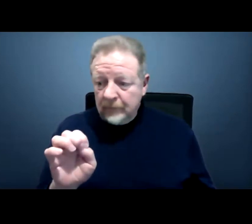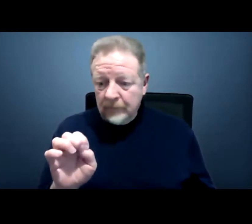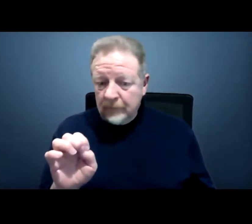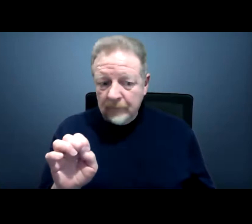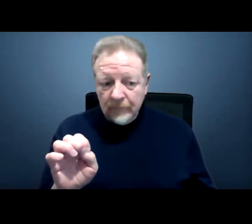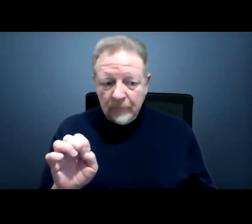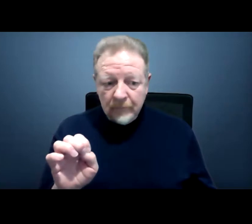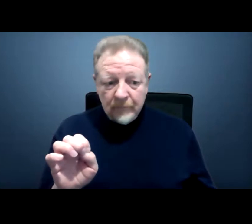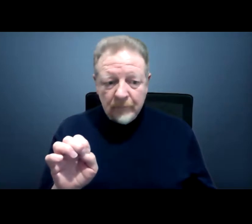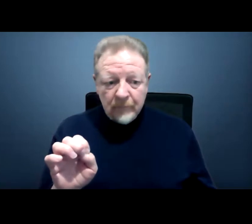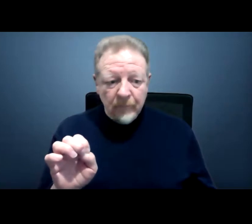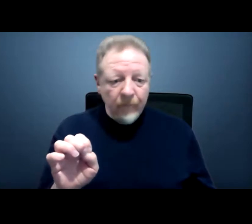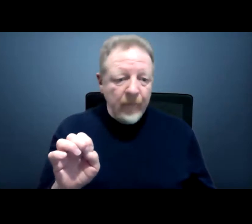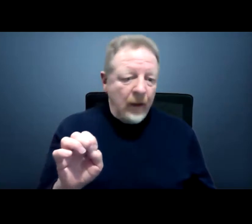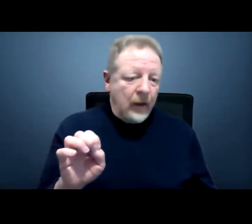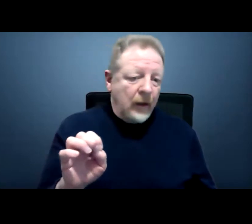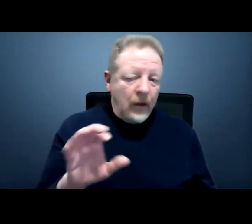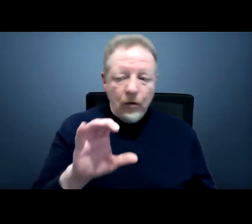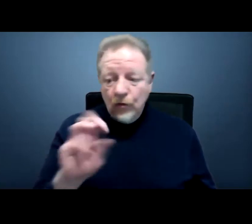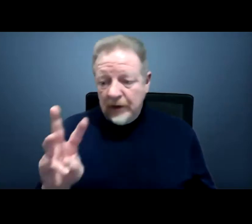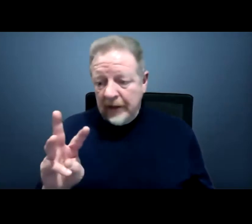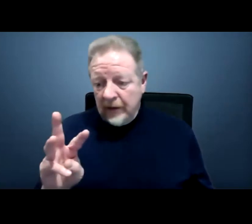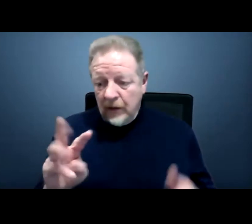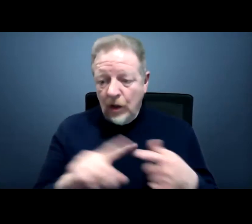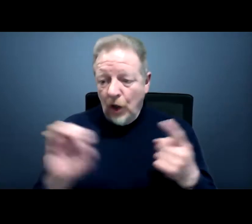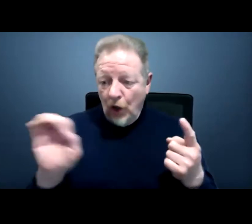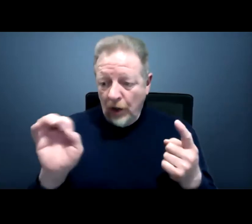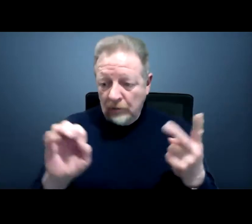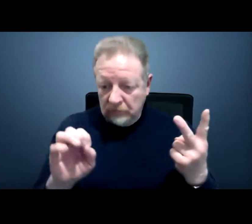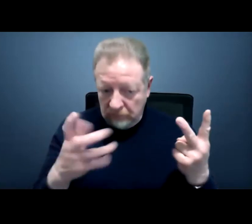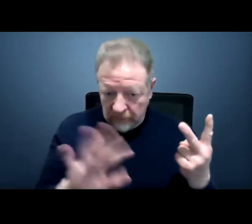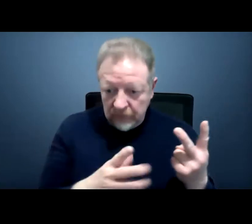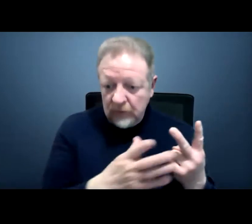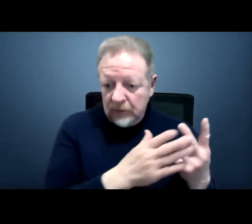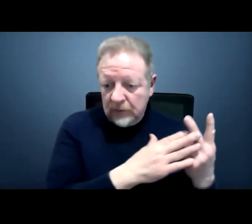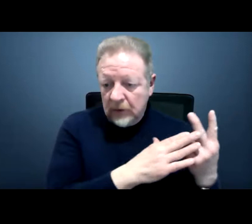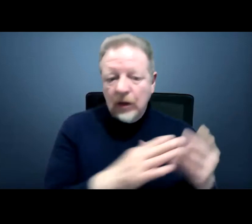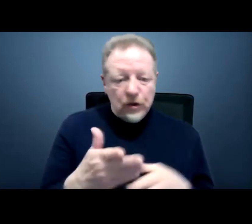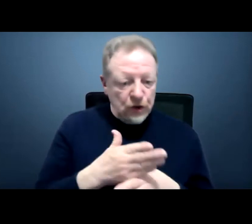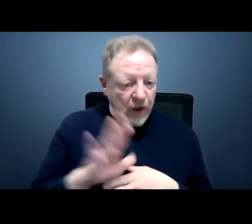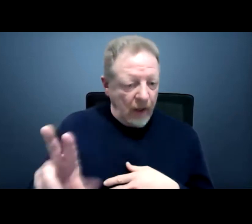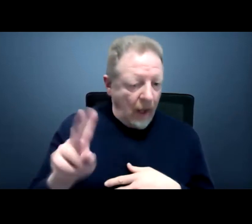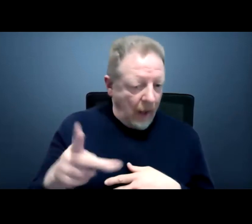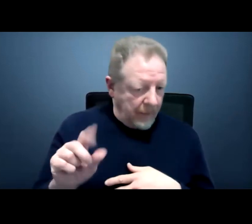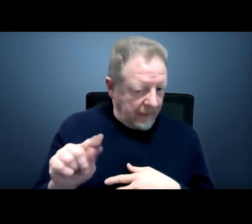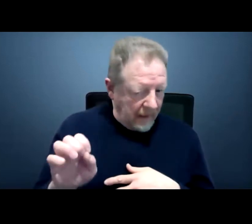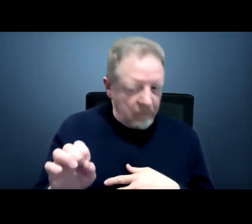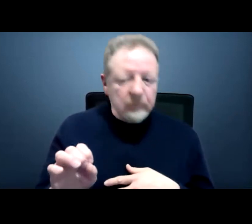So it looks like Christine and Ernest have shared their update. I appreciate your